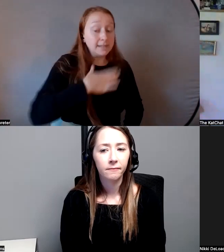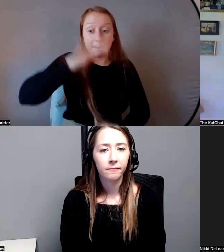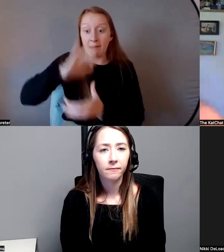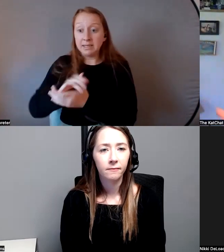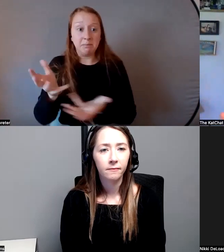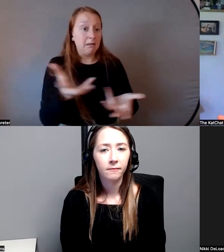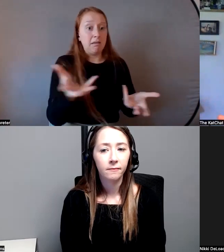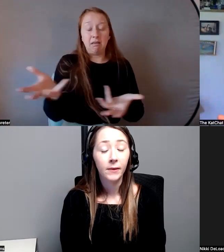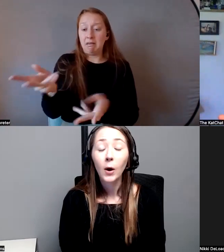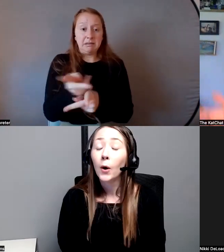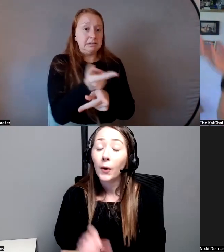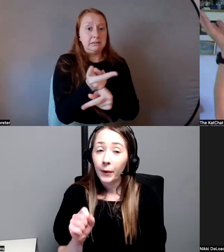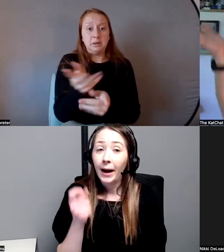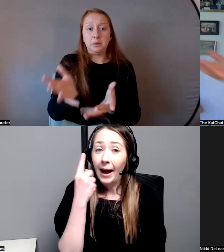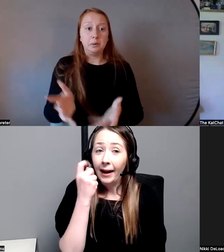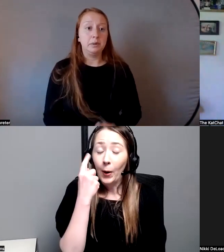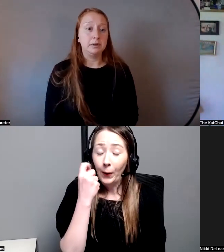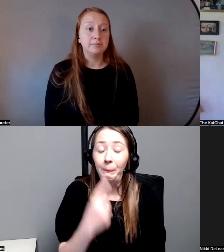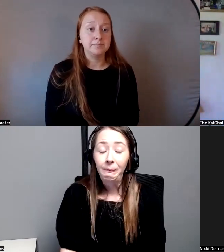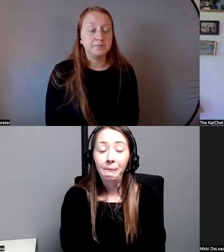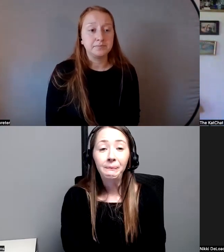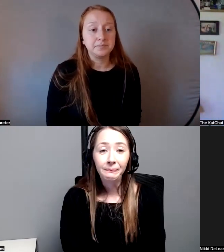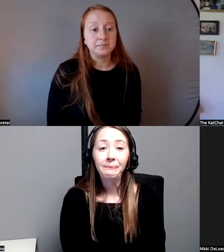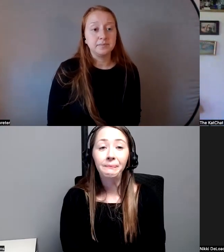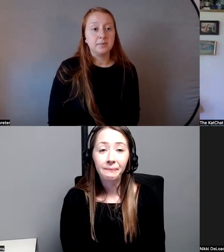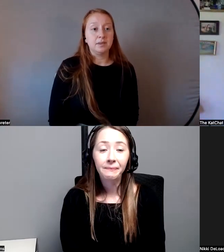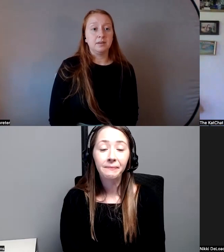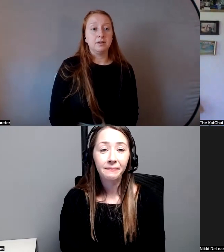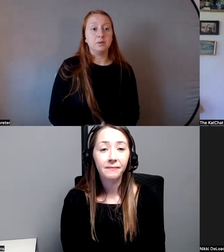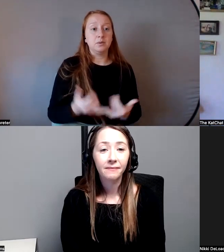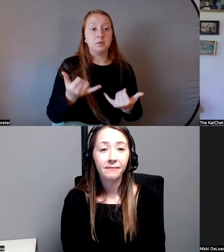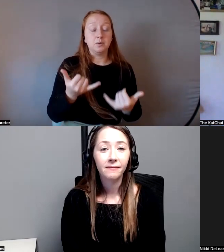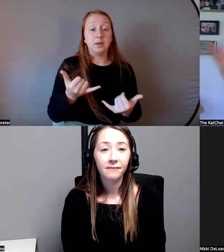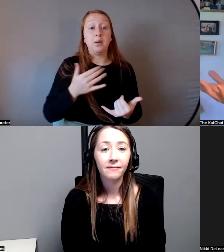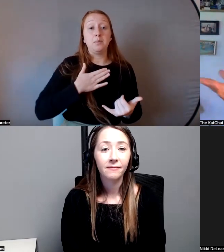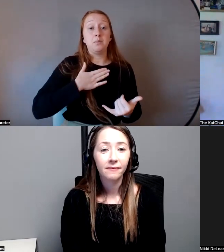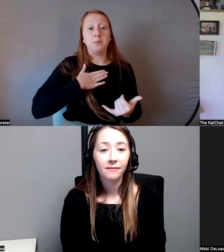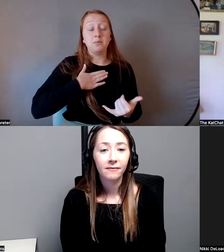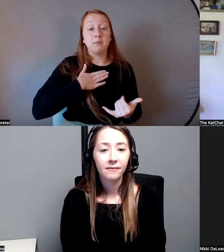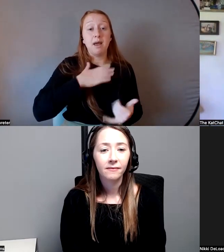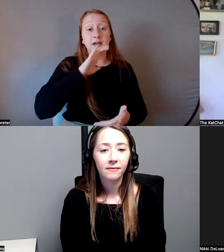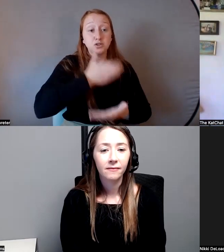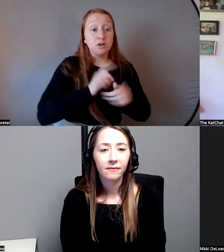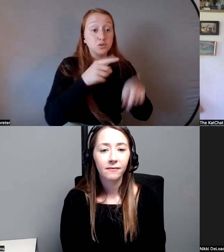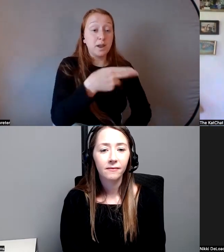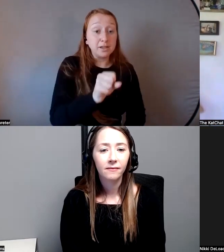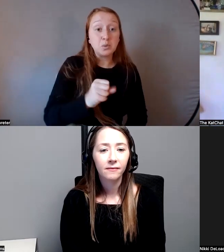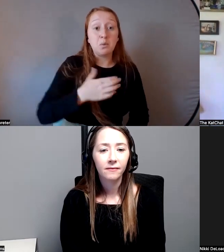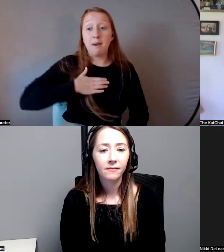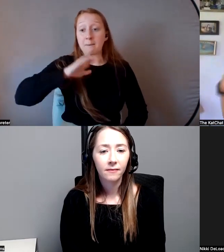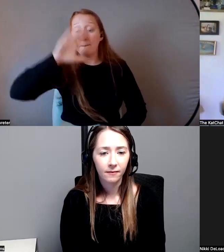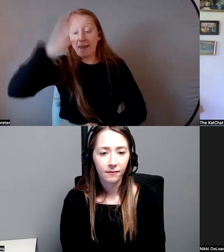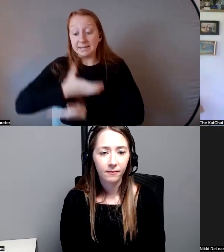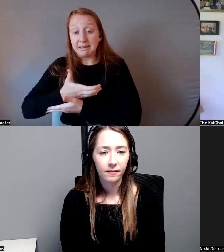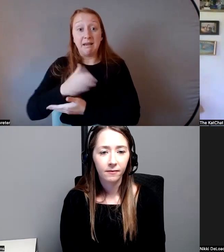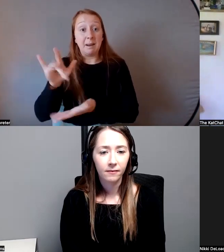daughter's going Oh, I into know. school, and he's in the middle school. So things are